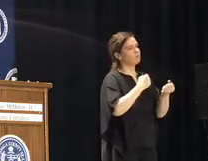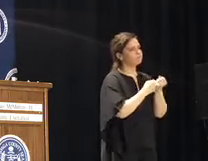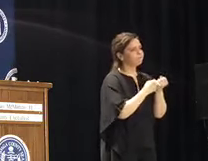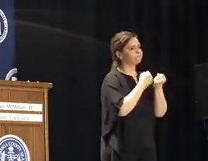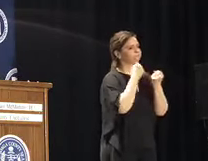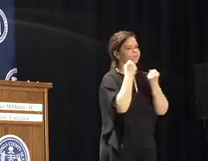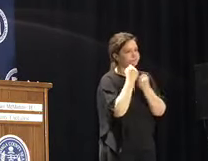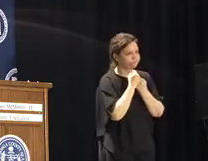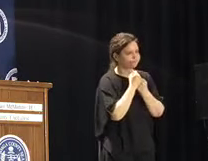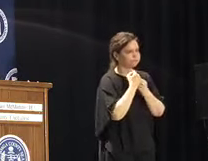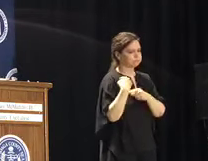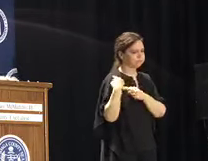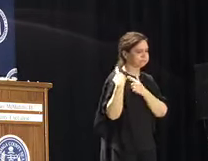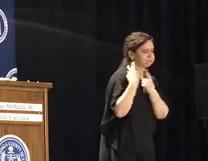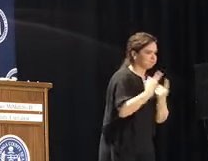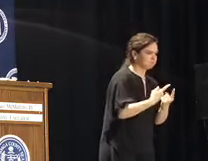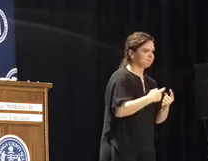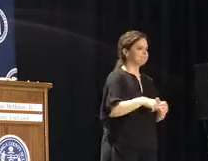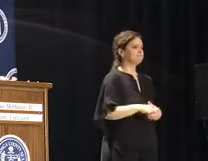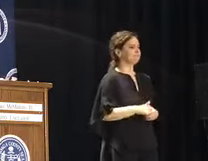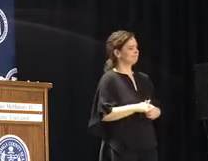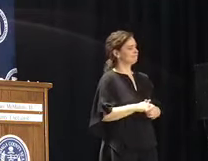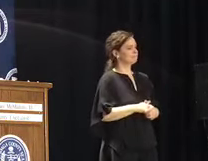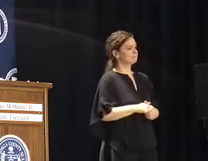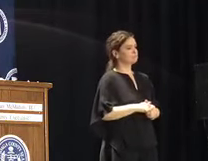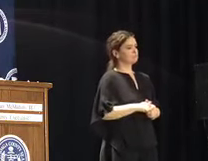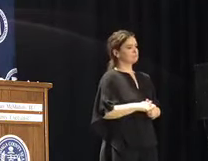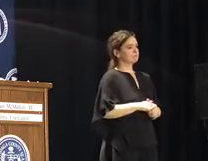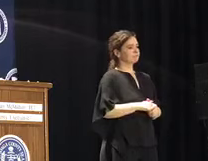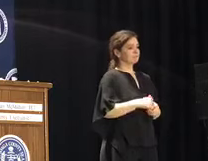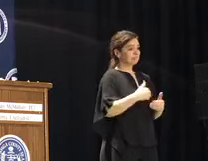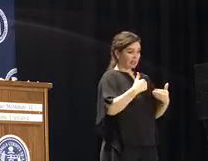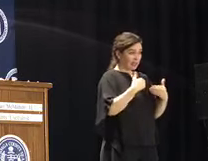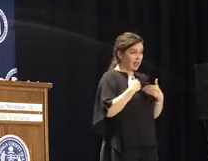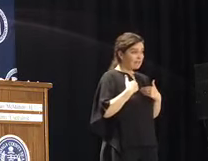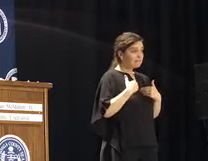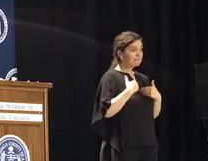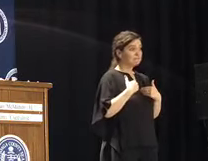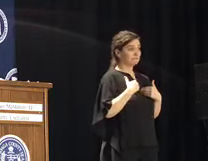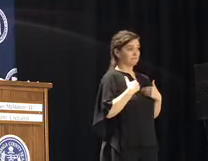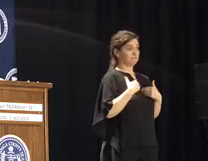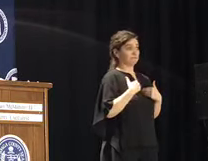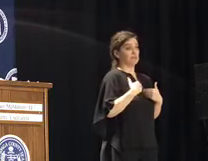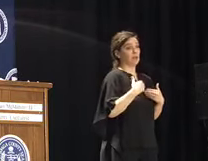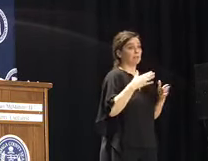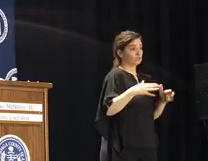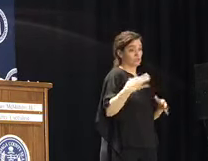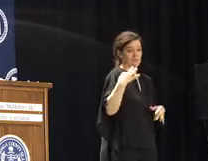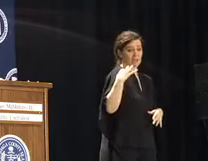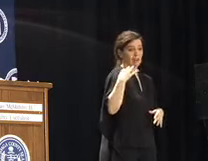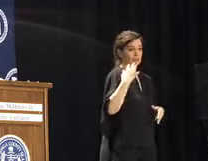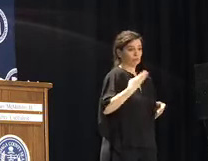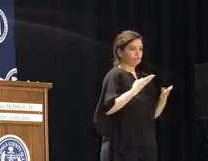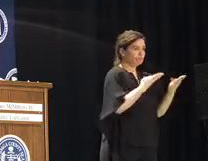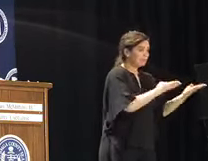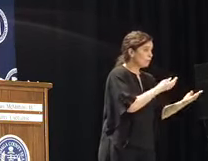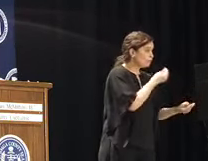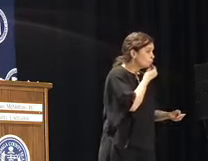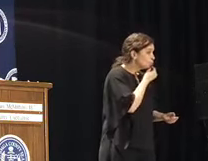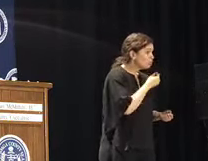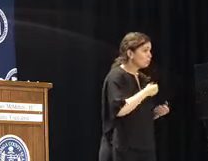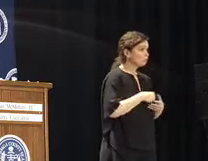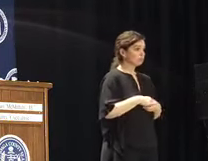now. I, an individual, want to volunteer to deliver meals, and that individual